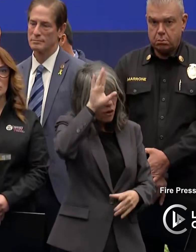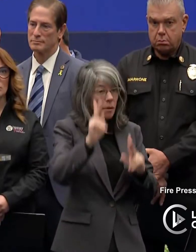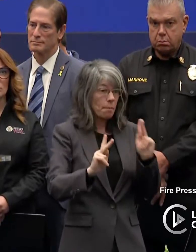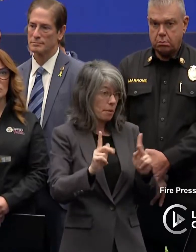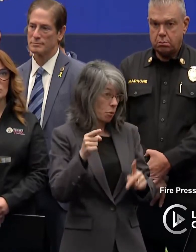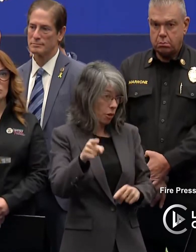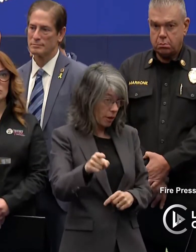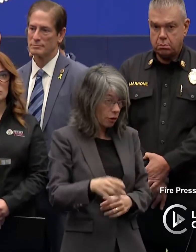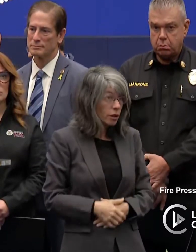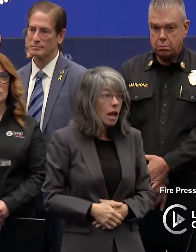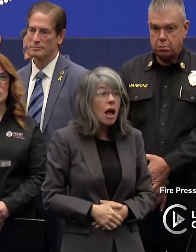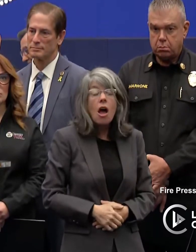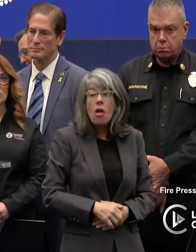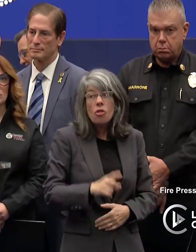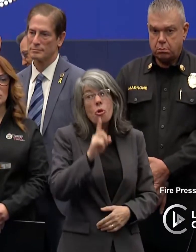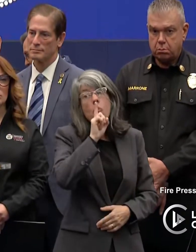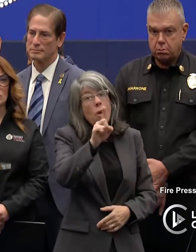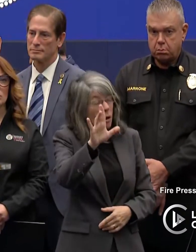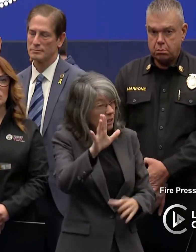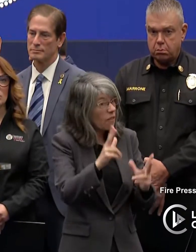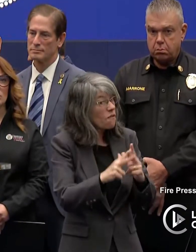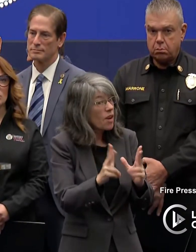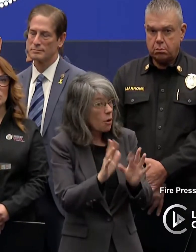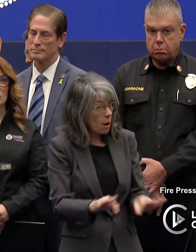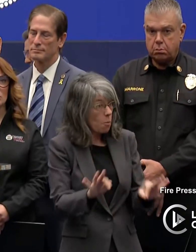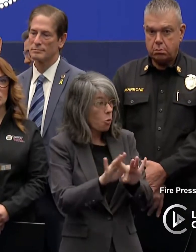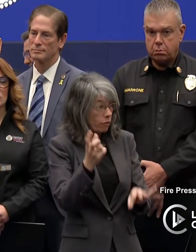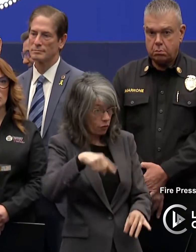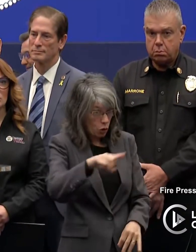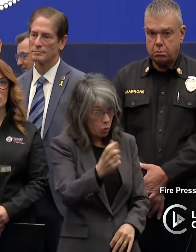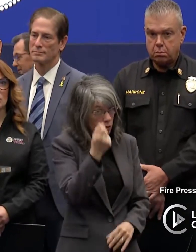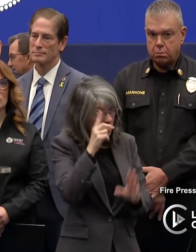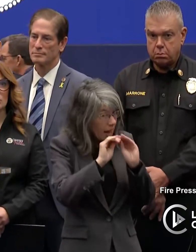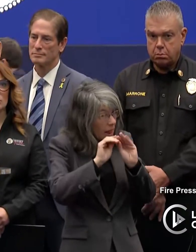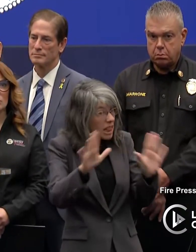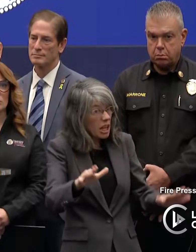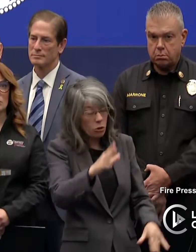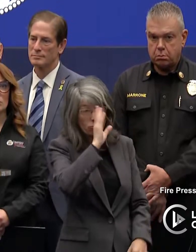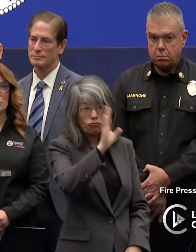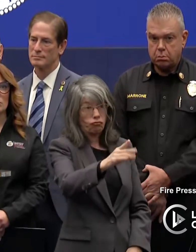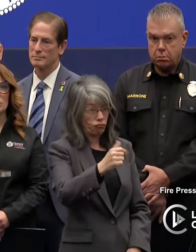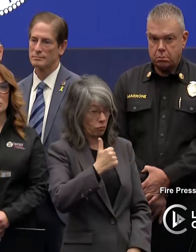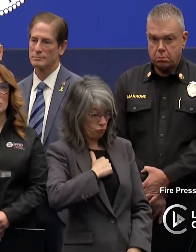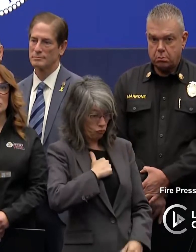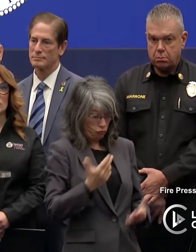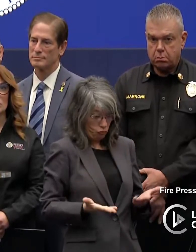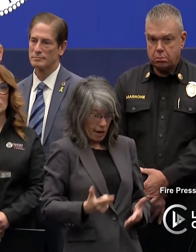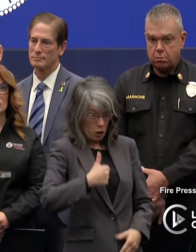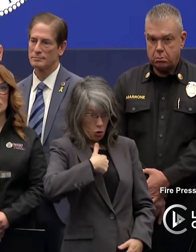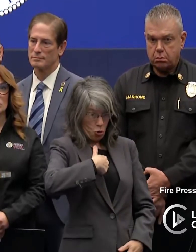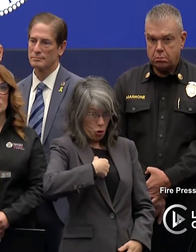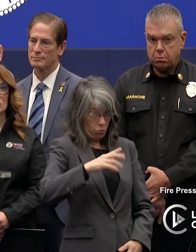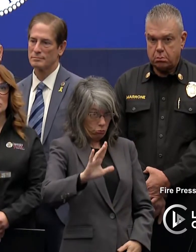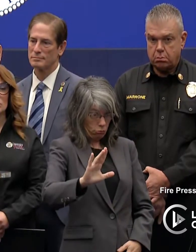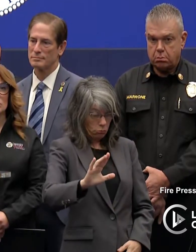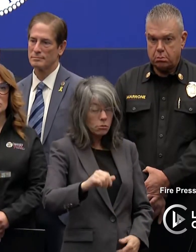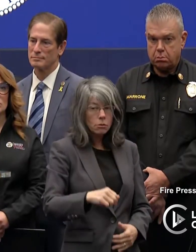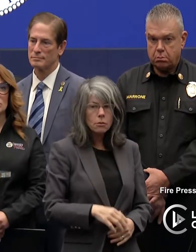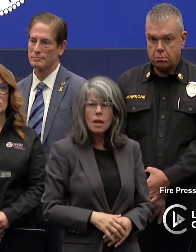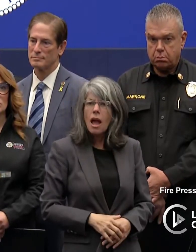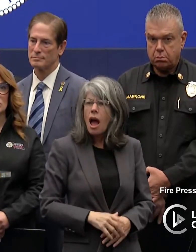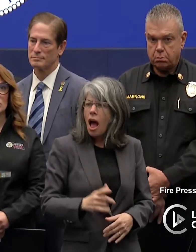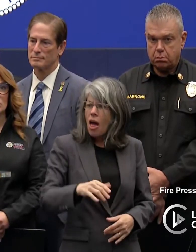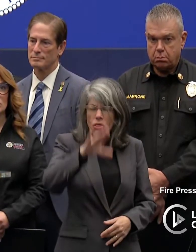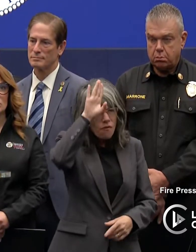personnel. The reality, and this is very important for everybody to understand, straight shooter right here, is that